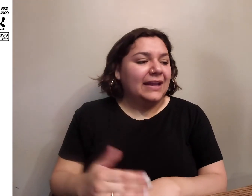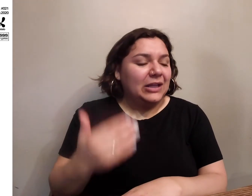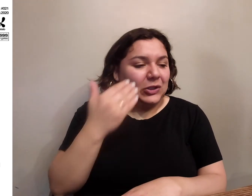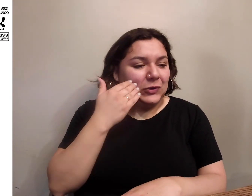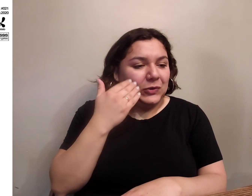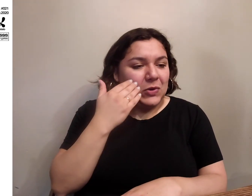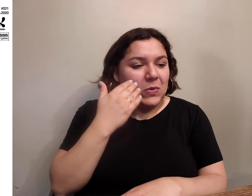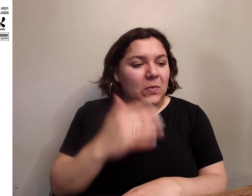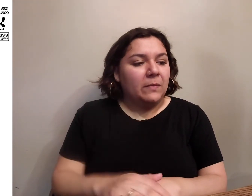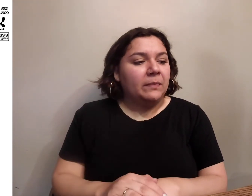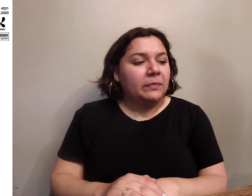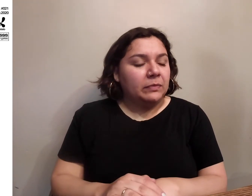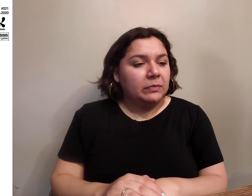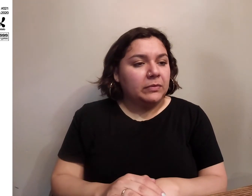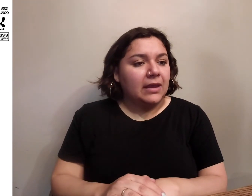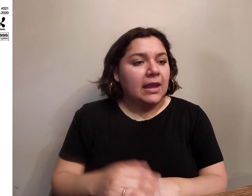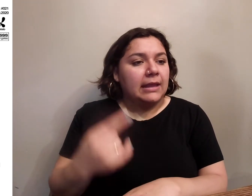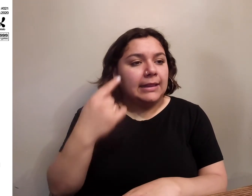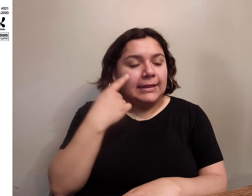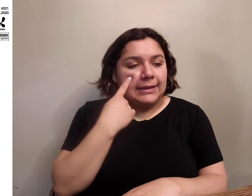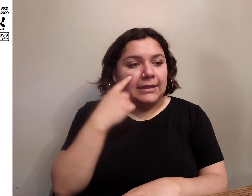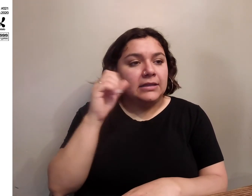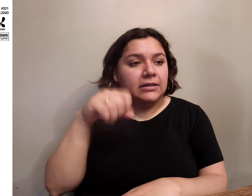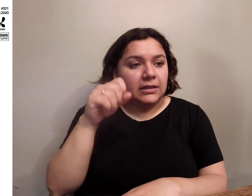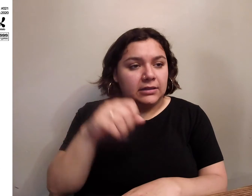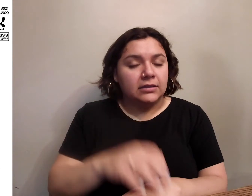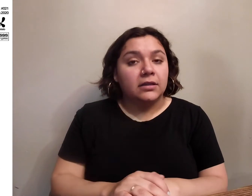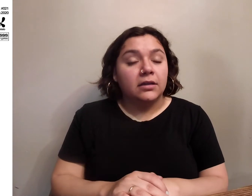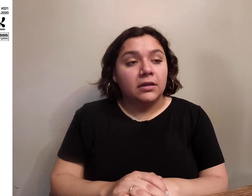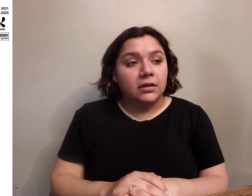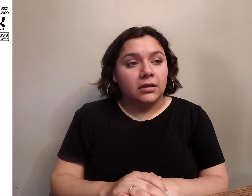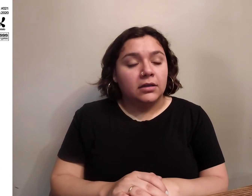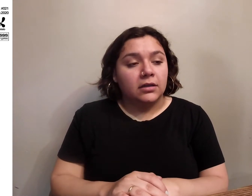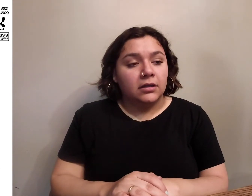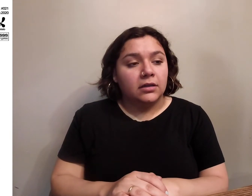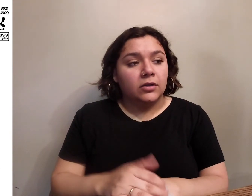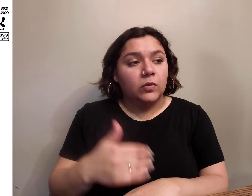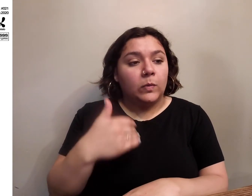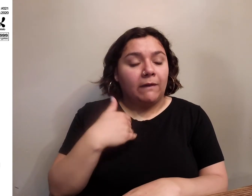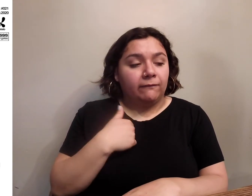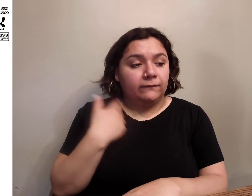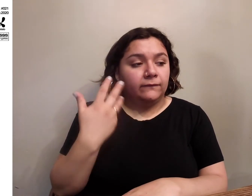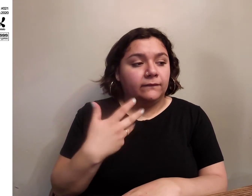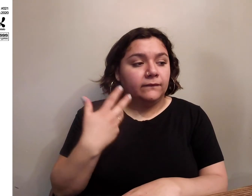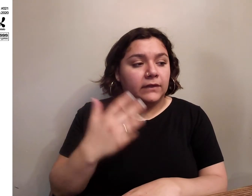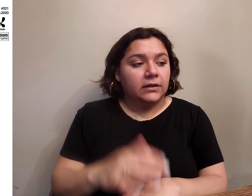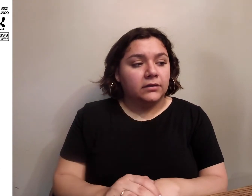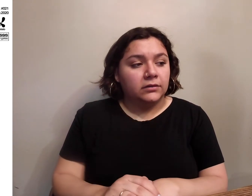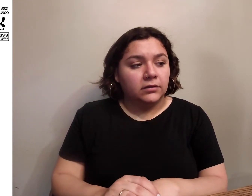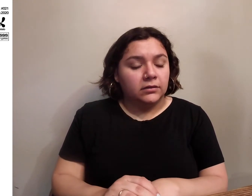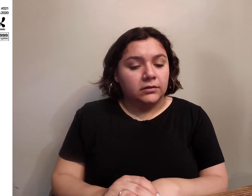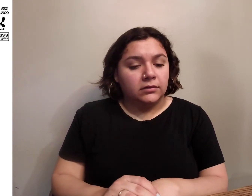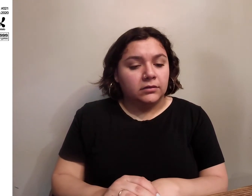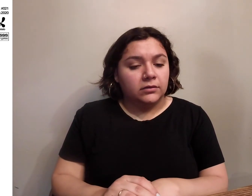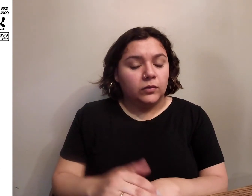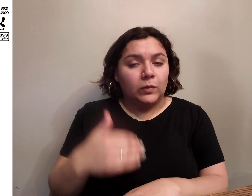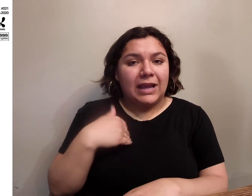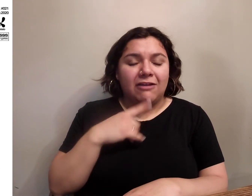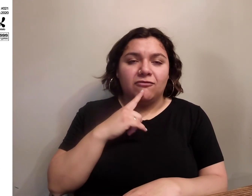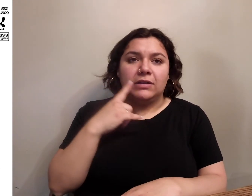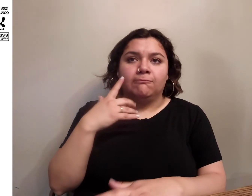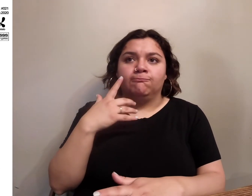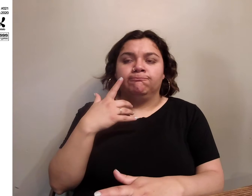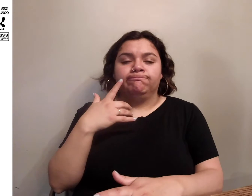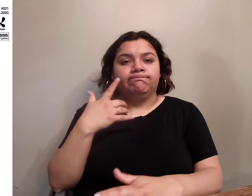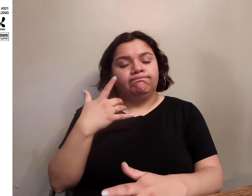I think, yes, there's a bit of, I guess, reclamation that's